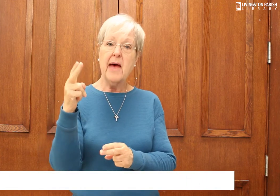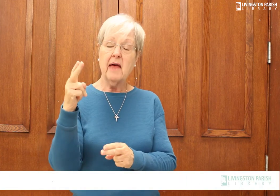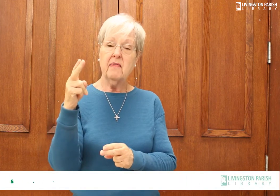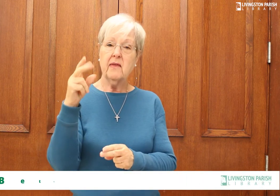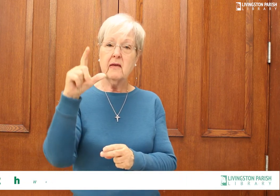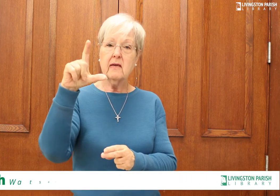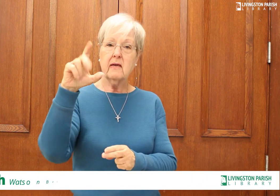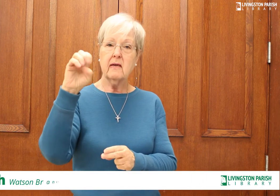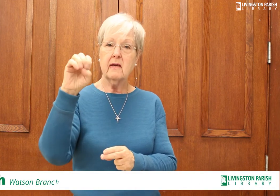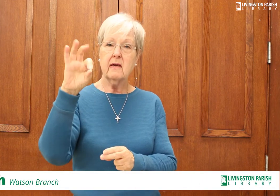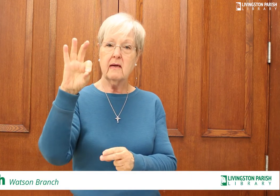Beth.